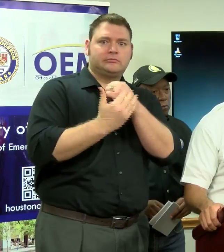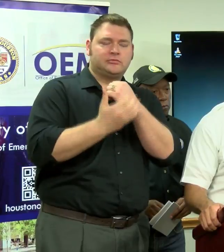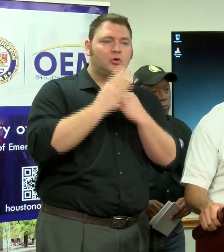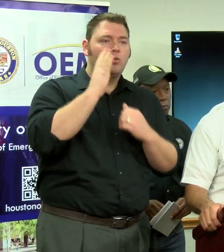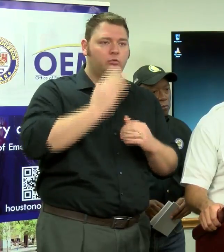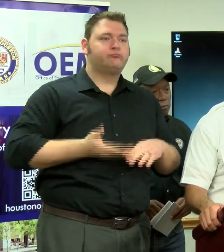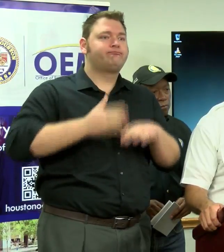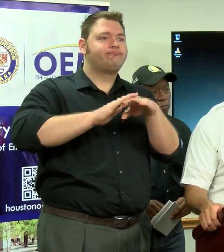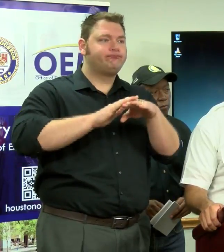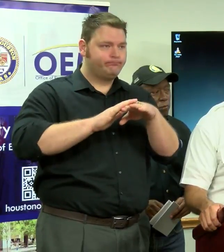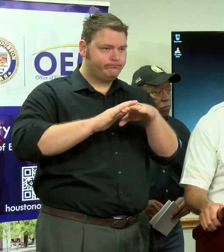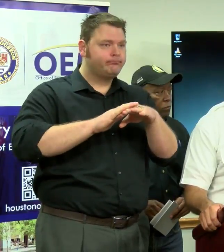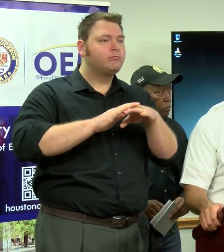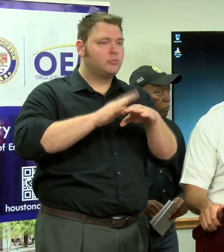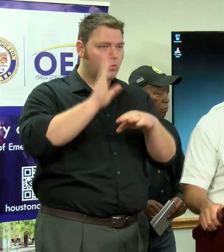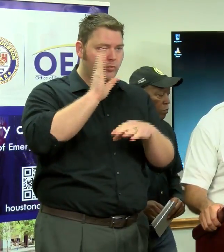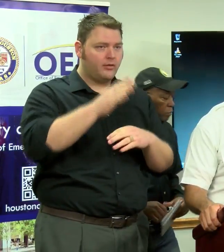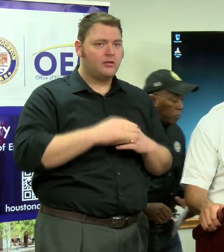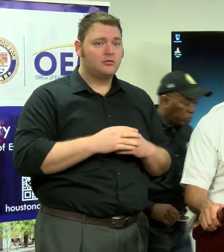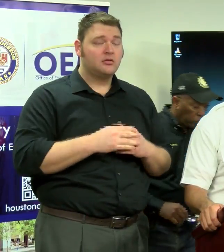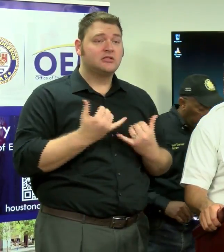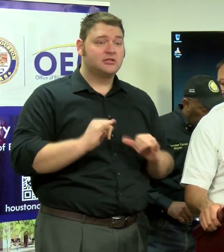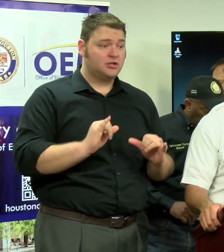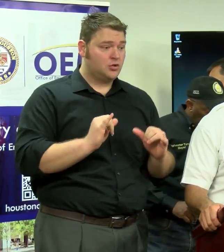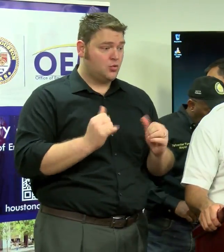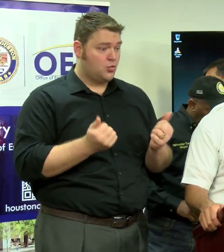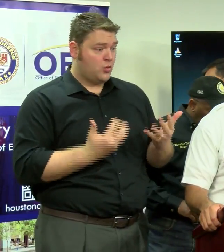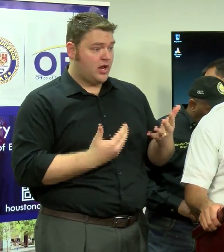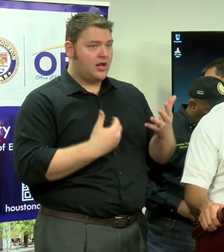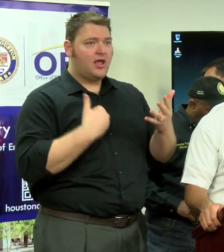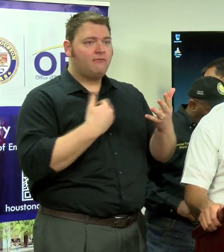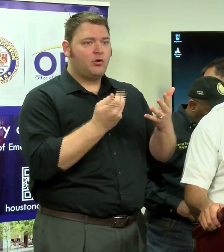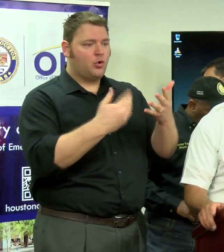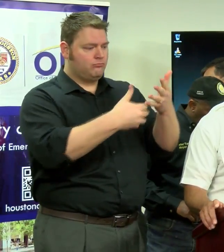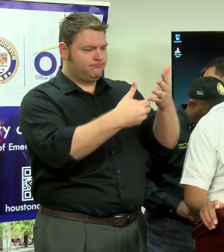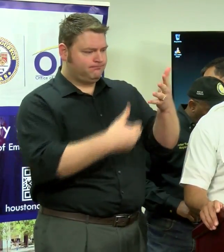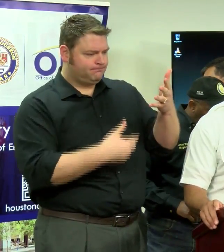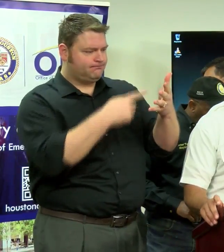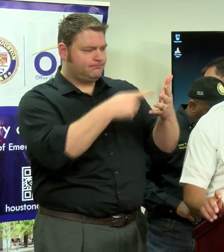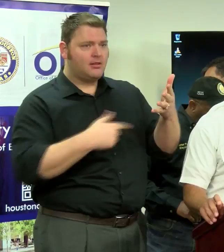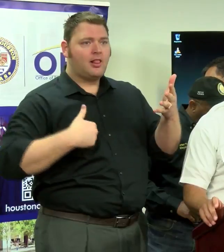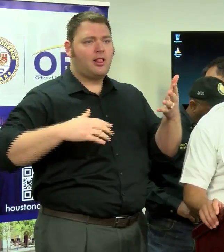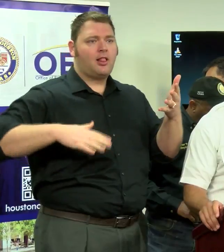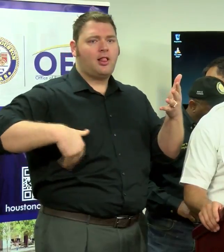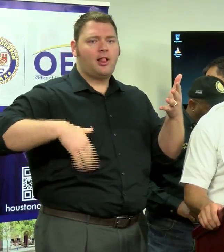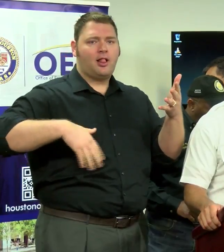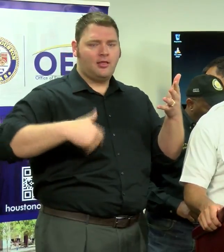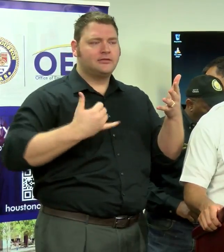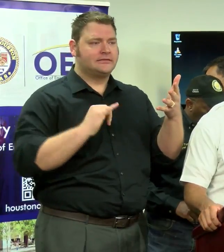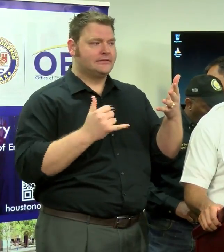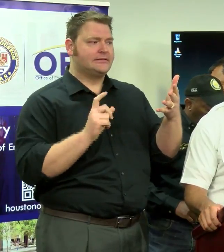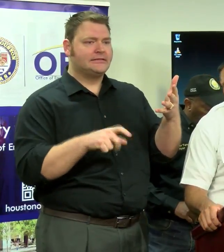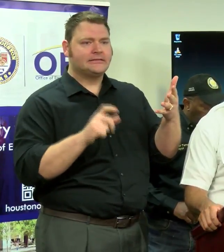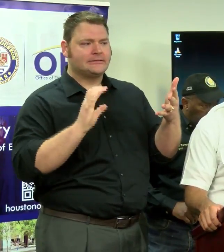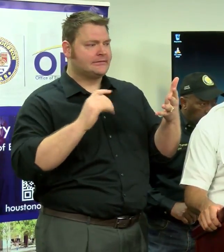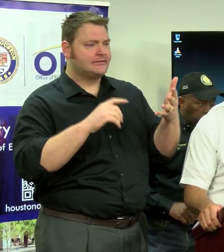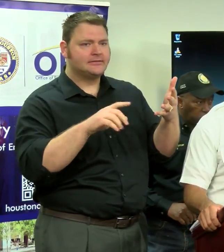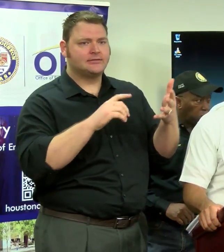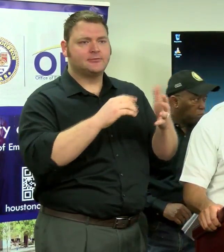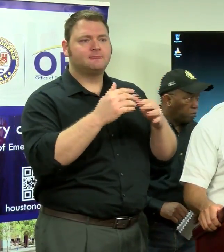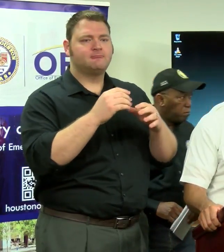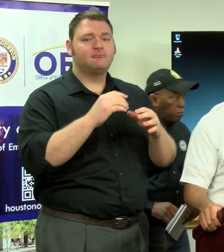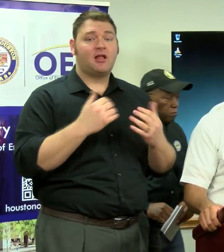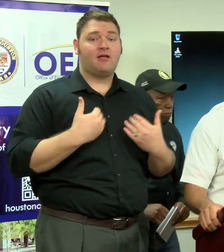have pending calls that we are trying to get to. We do have resources on scene now, state and federal